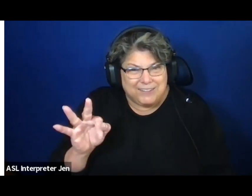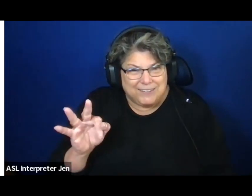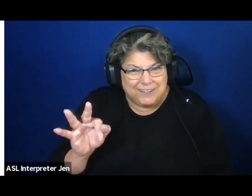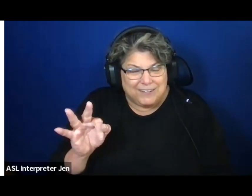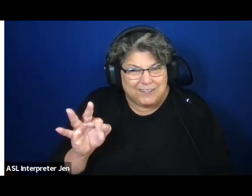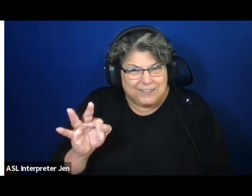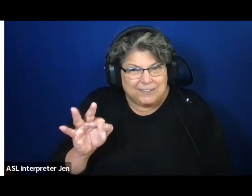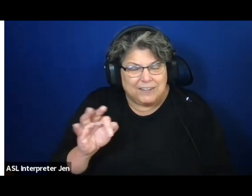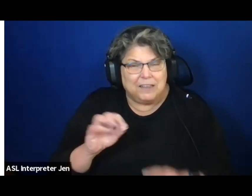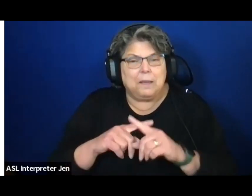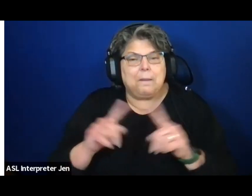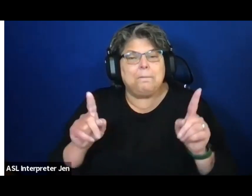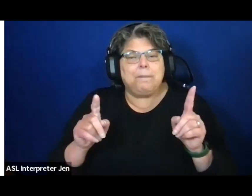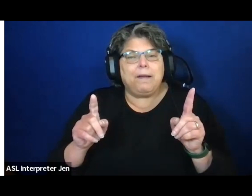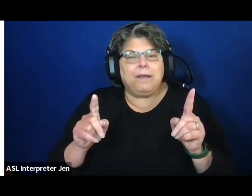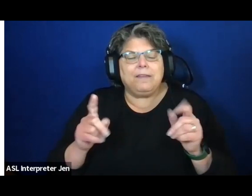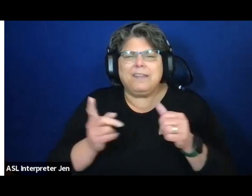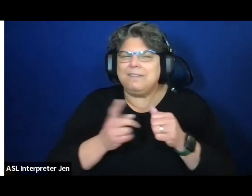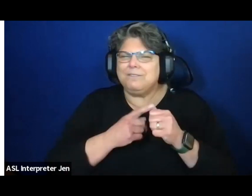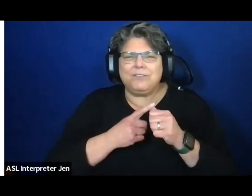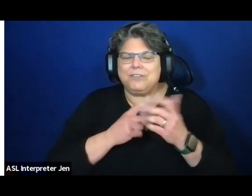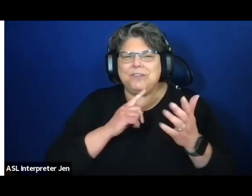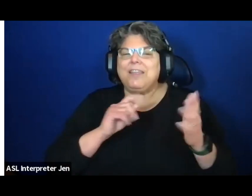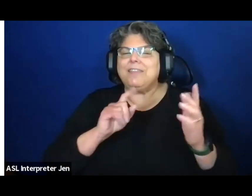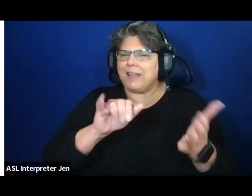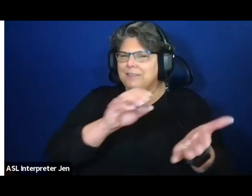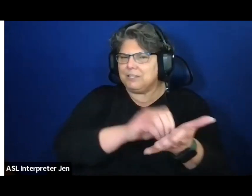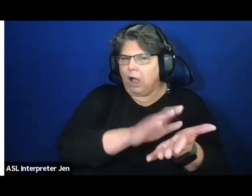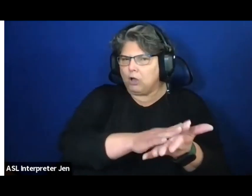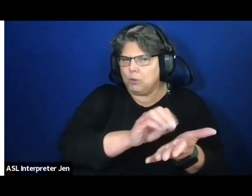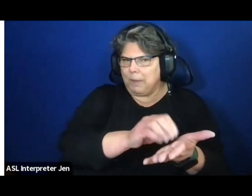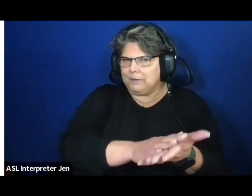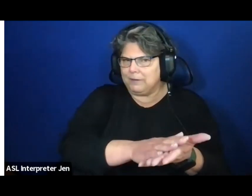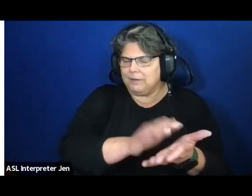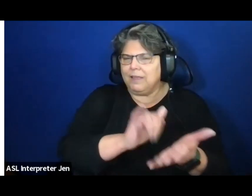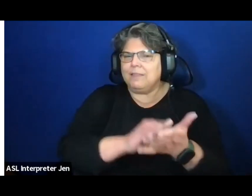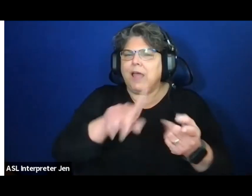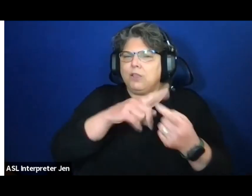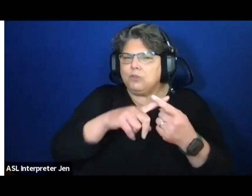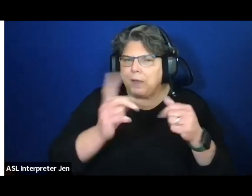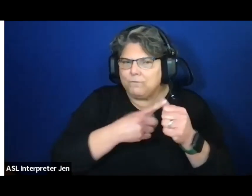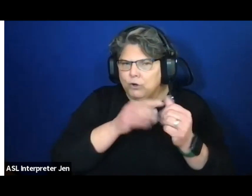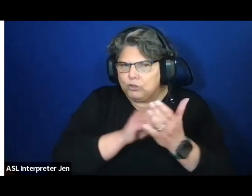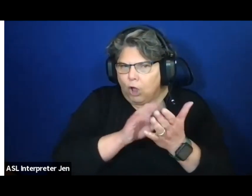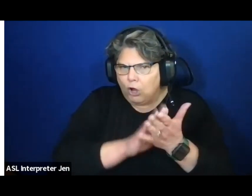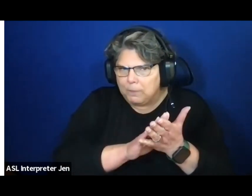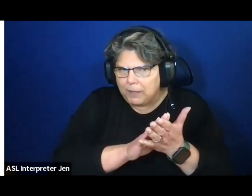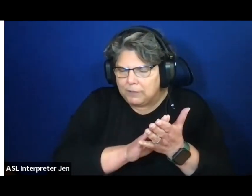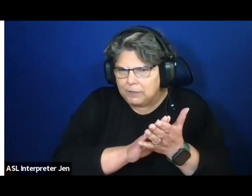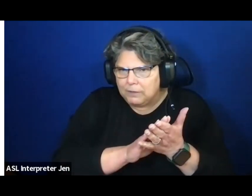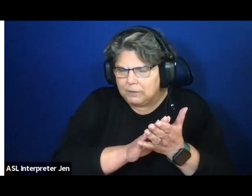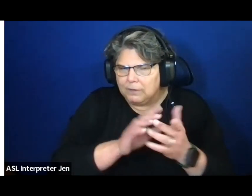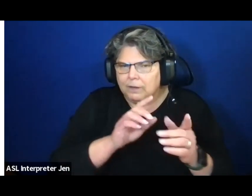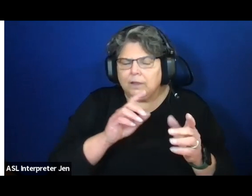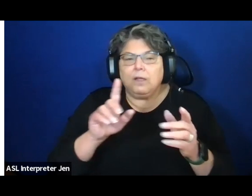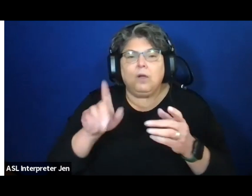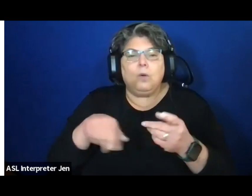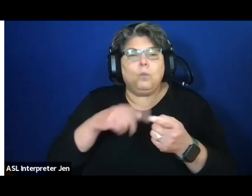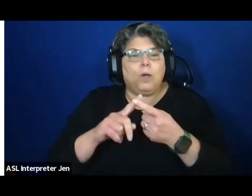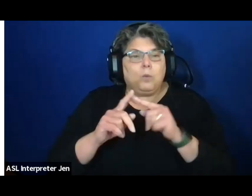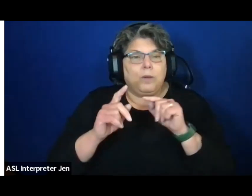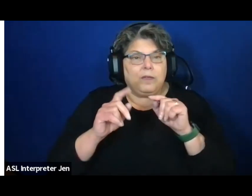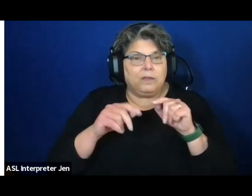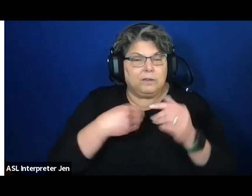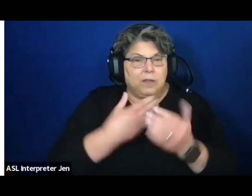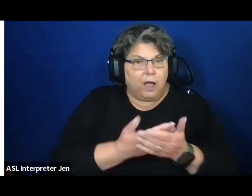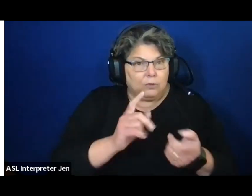underlined documented, because that is just what is documented. When we got to what is now called Virginia, modern day Virginia,